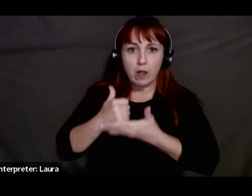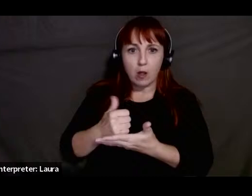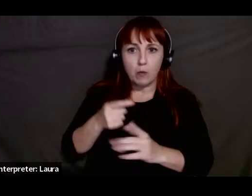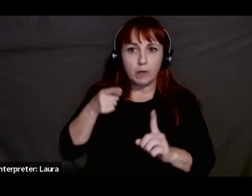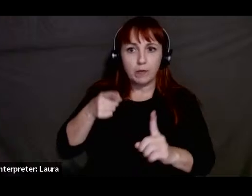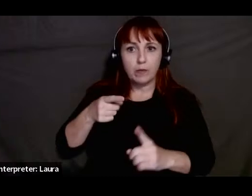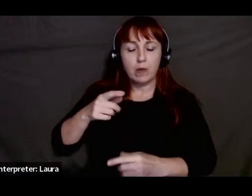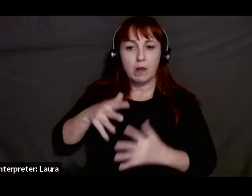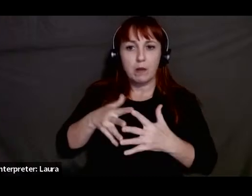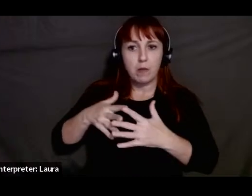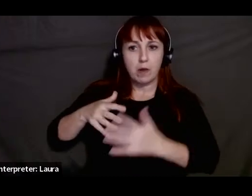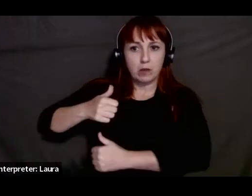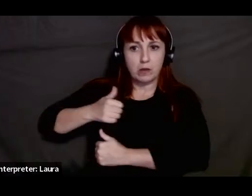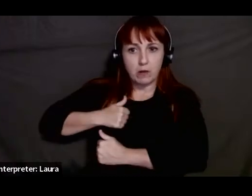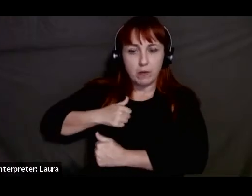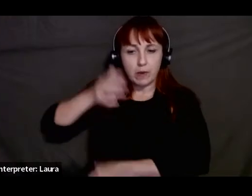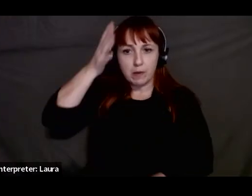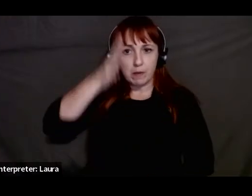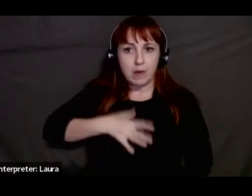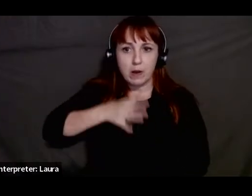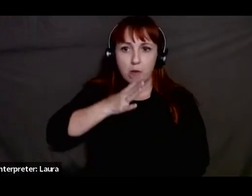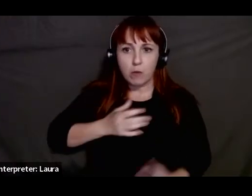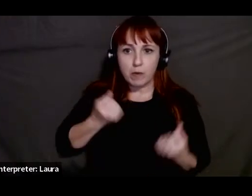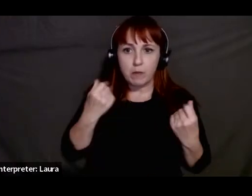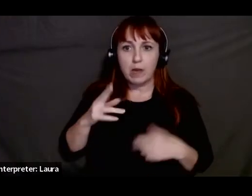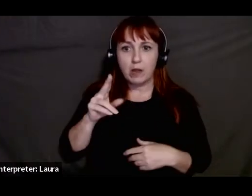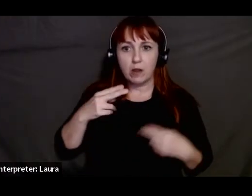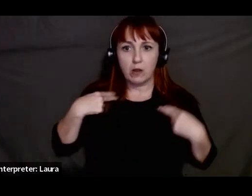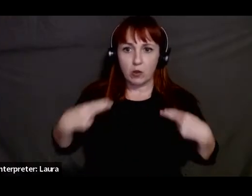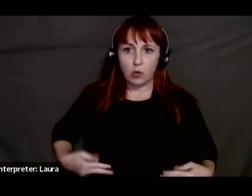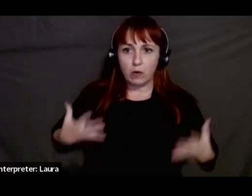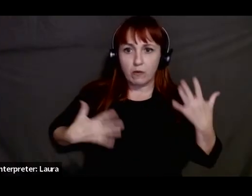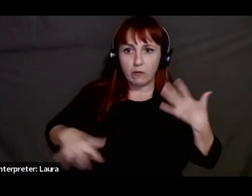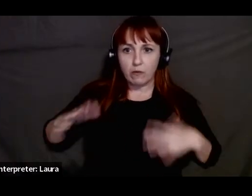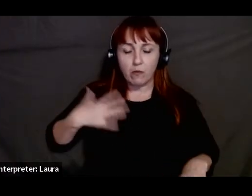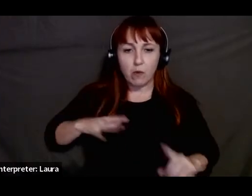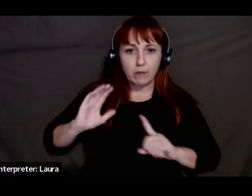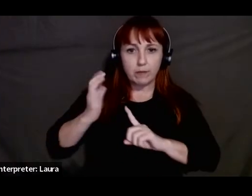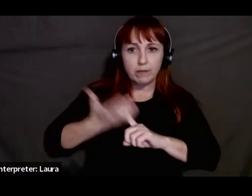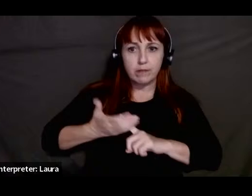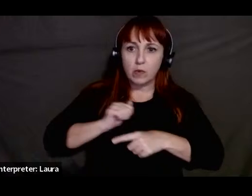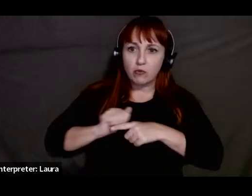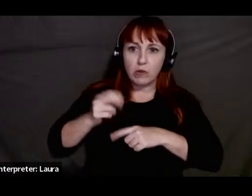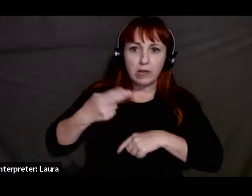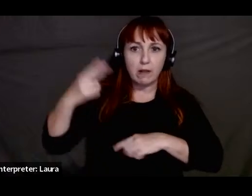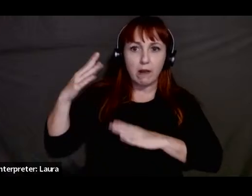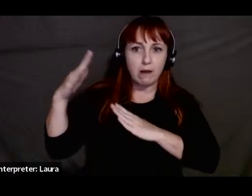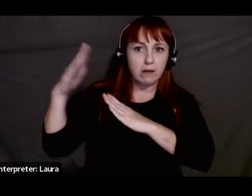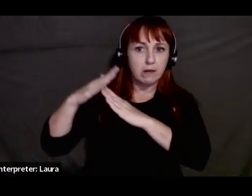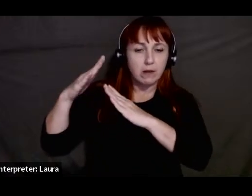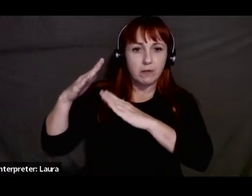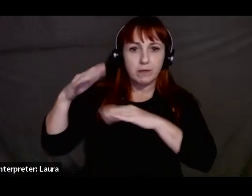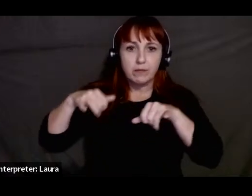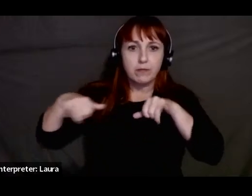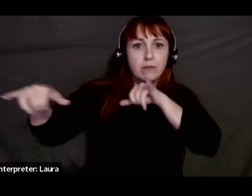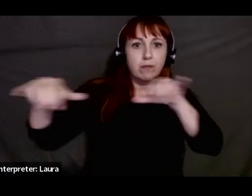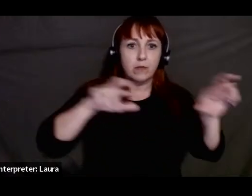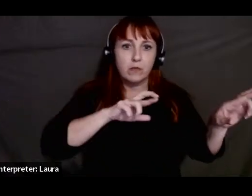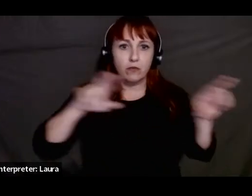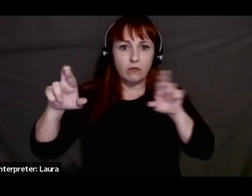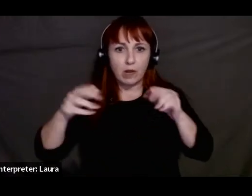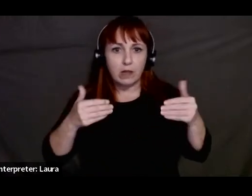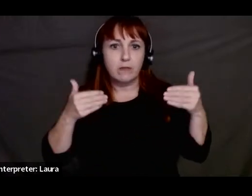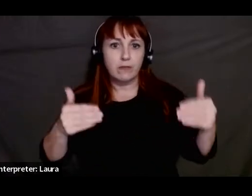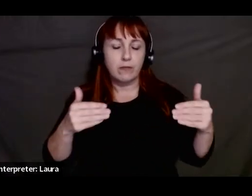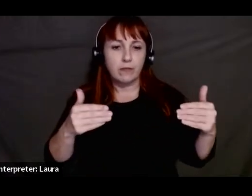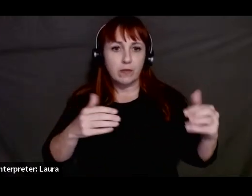Army, its men and women in uniform, are trained to the highest standards, achieve the highest levels of readiness, and are prepared